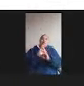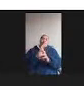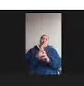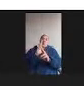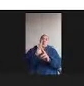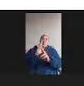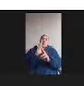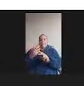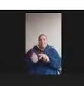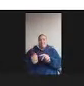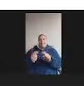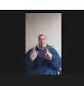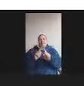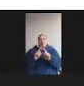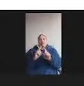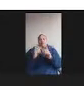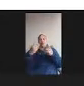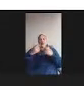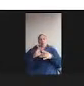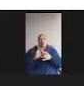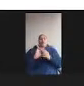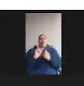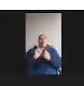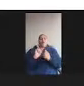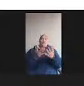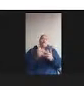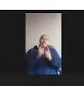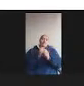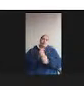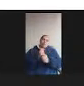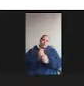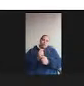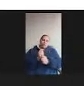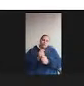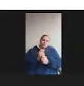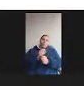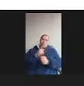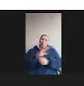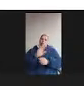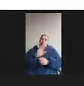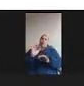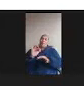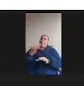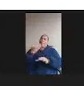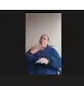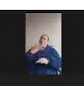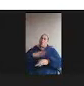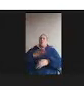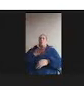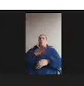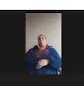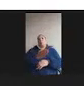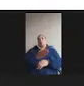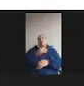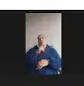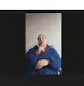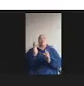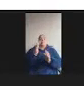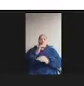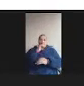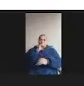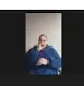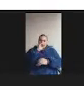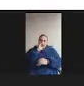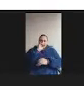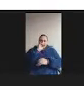then coordinating the provision of transport for those people who wish to attend those sessions. And